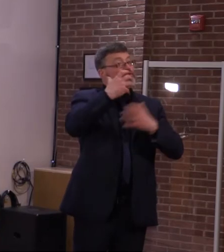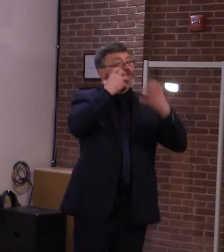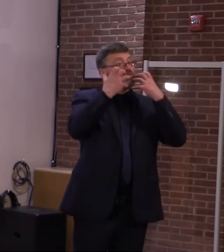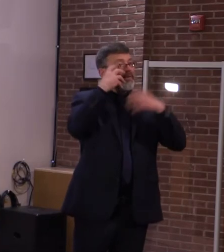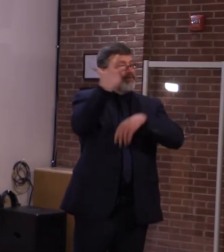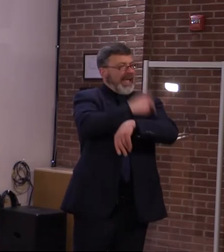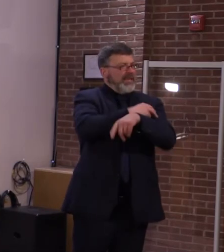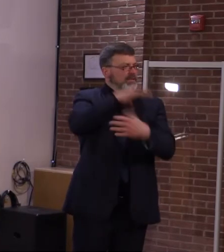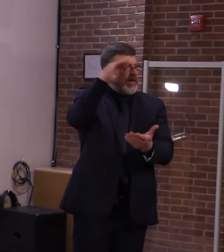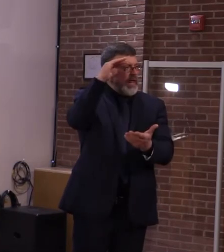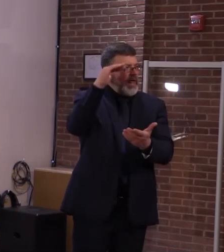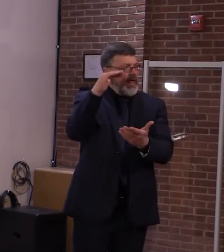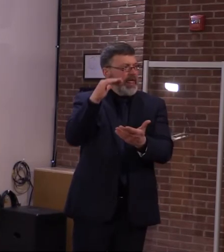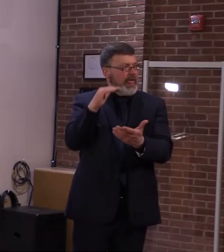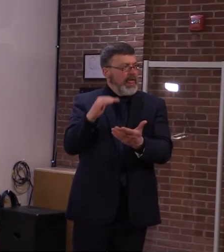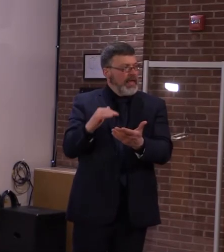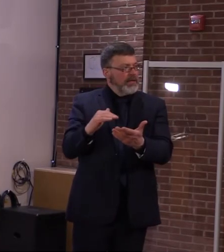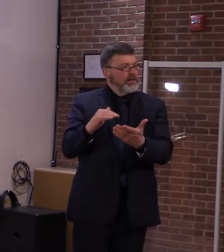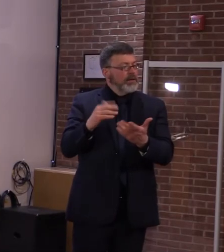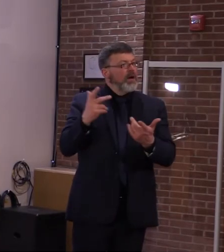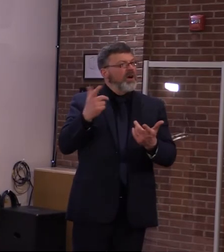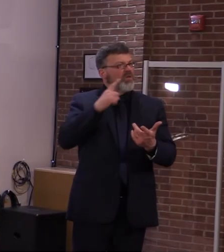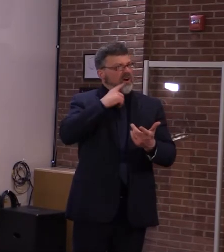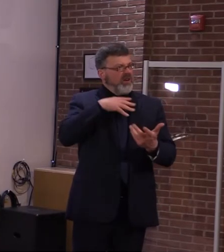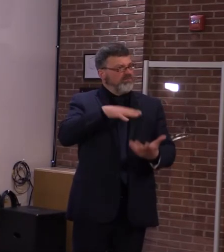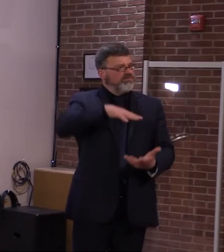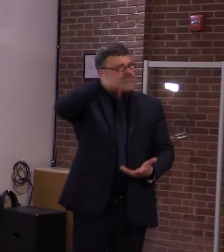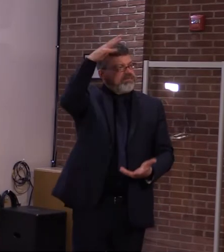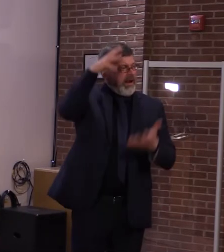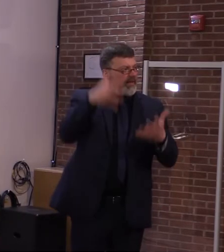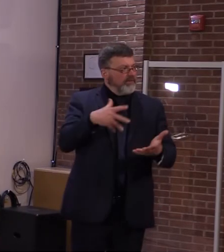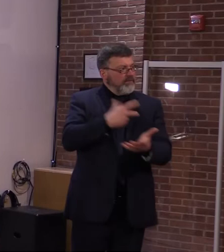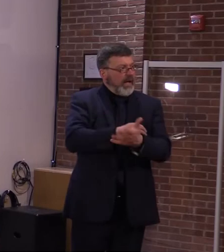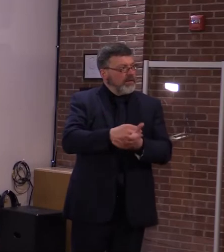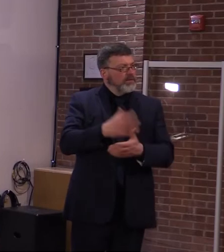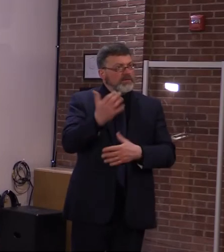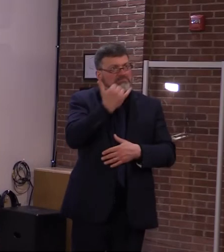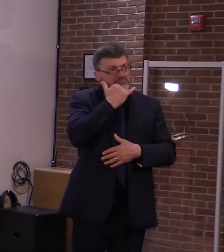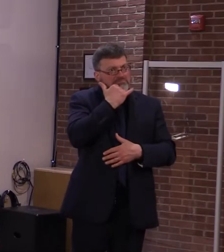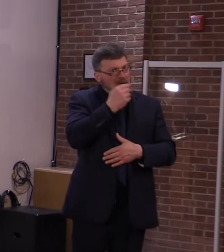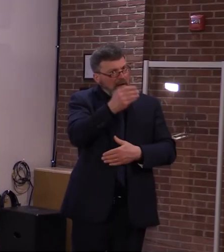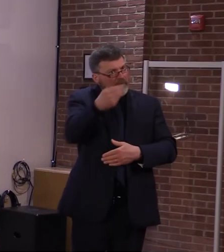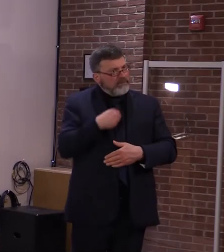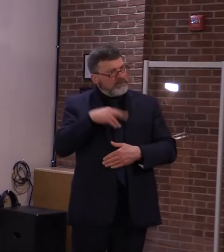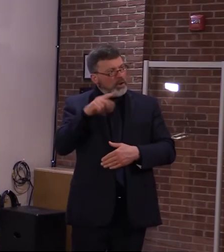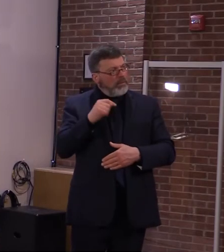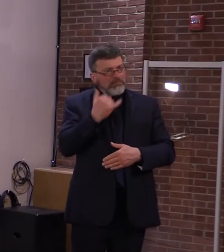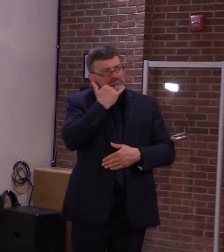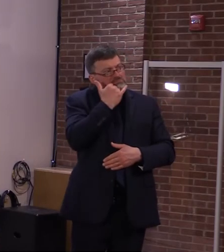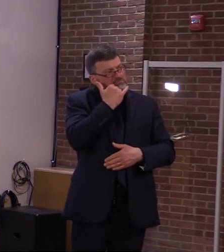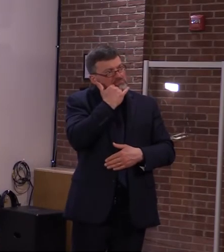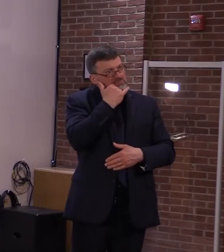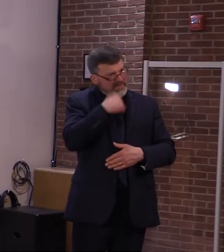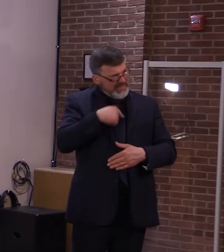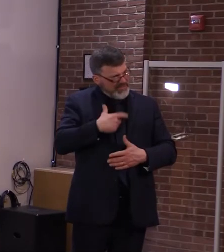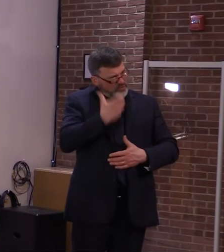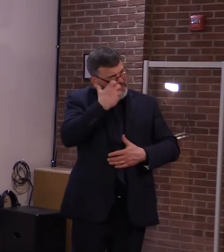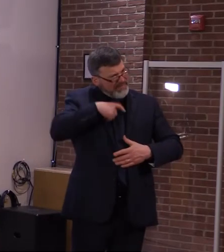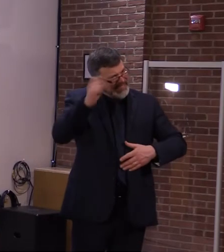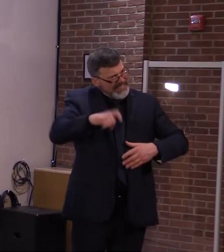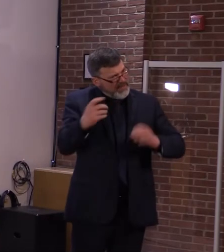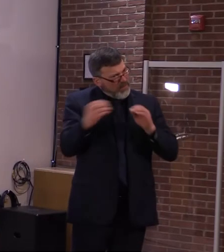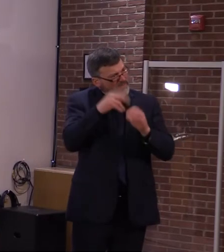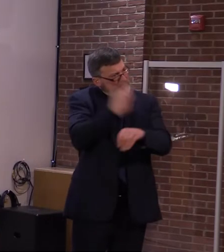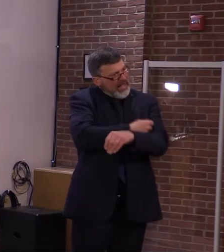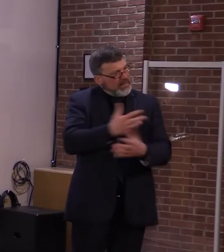I've had some conversations with the pharmacies, some of the pharmacies in Vermont, and they are, we